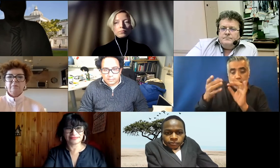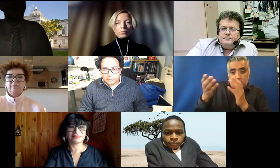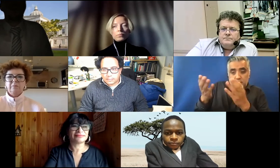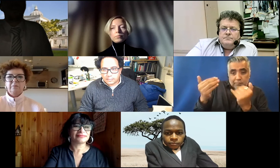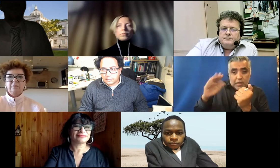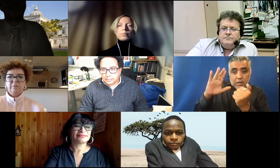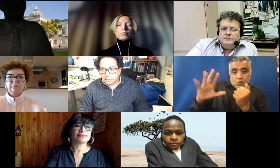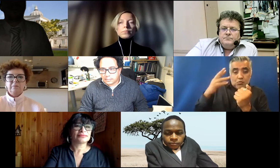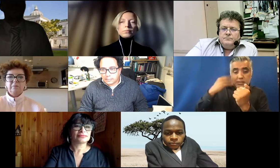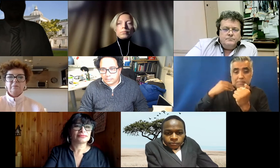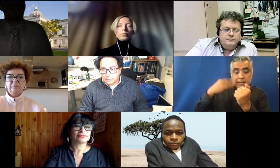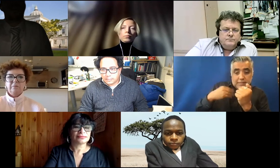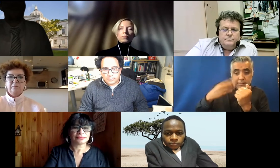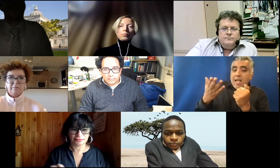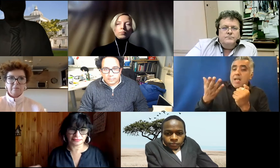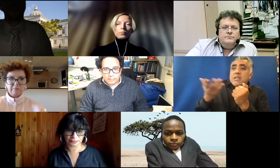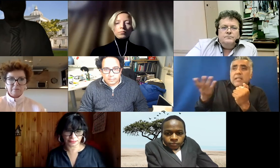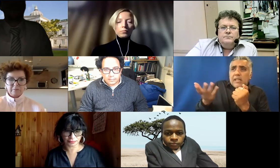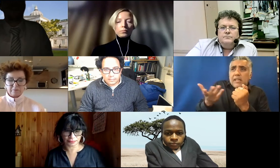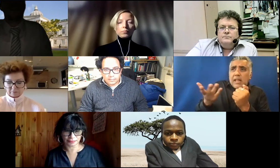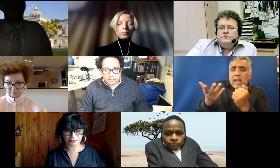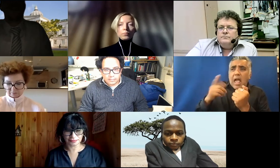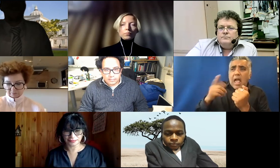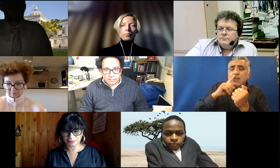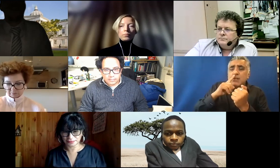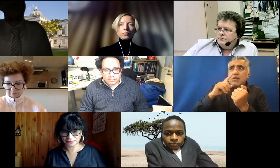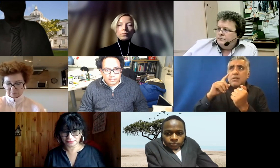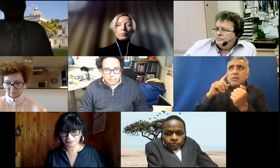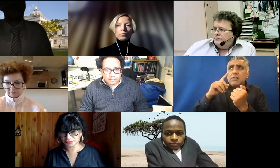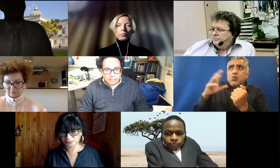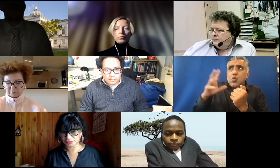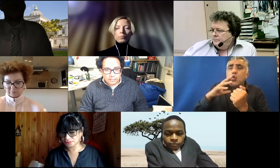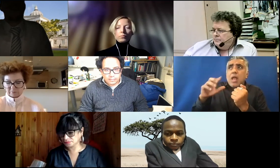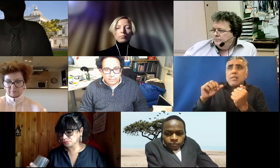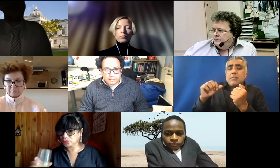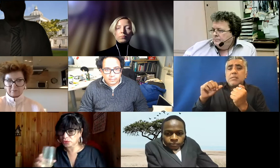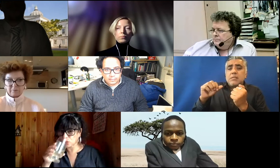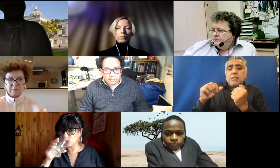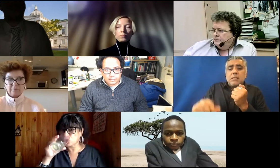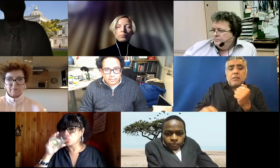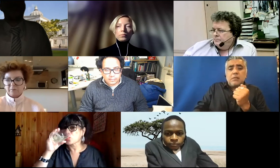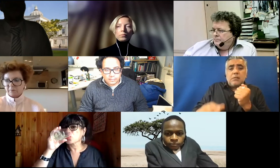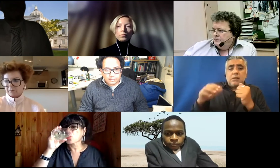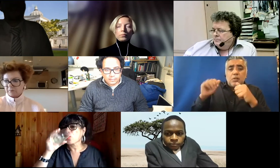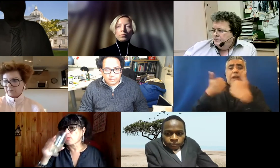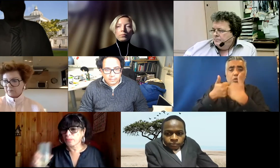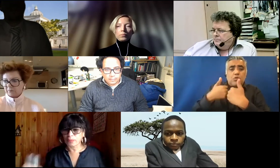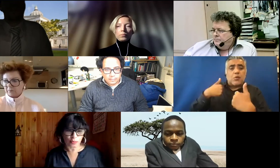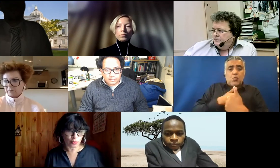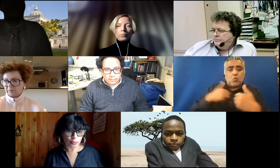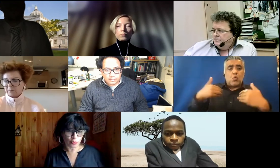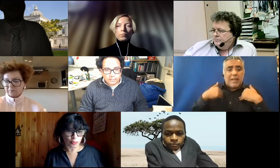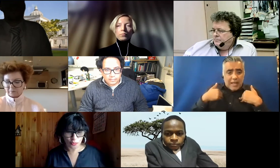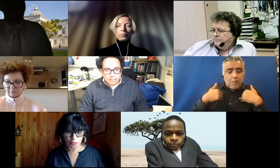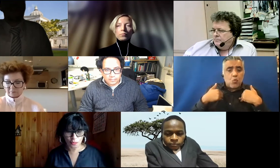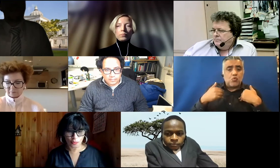her experience, what are the potential challenges we have to attend